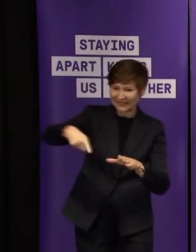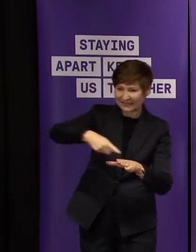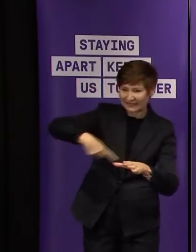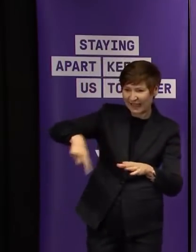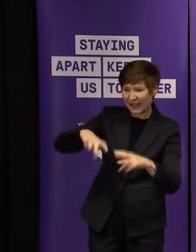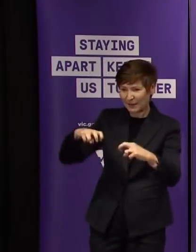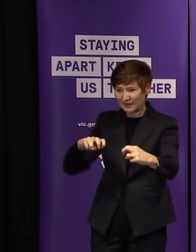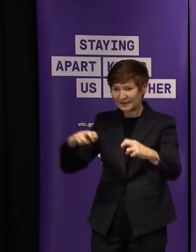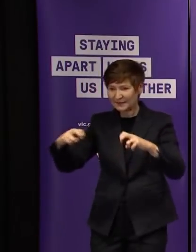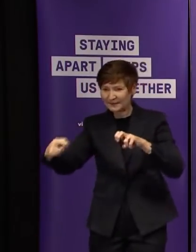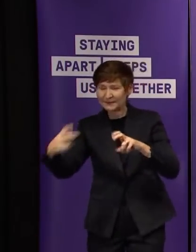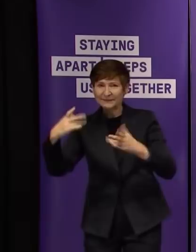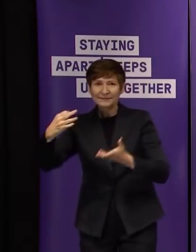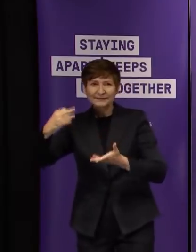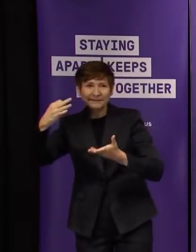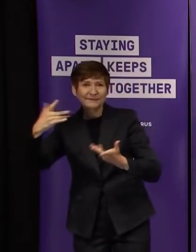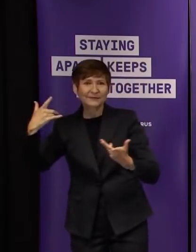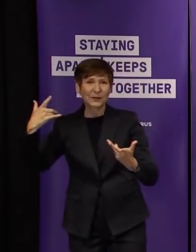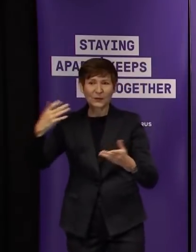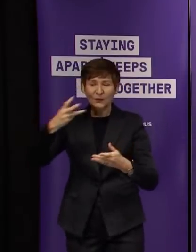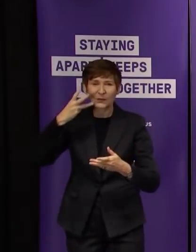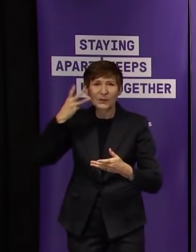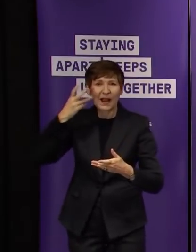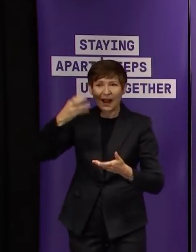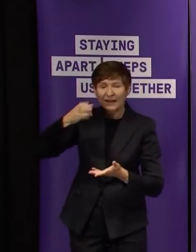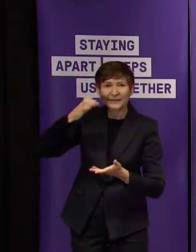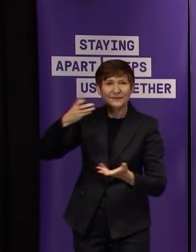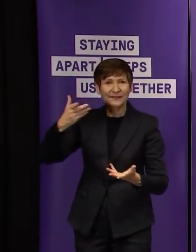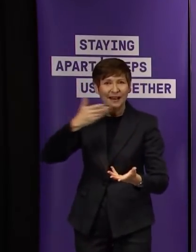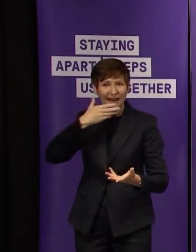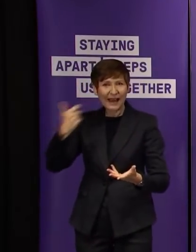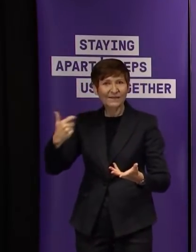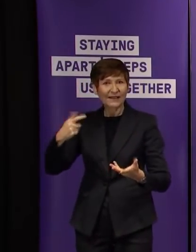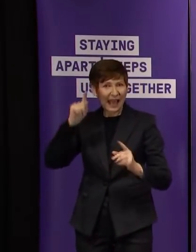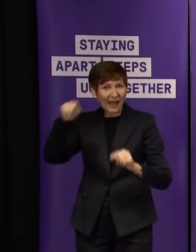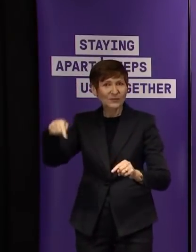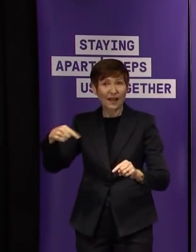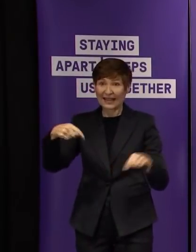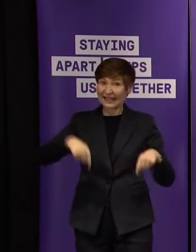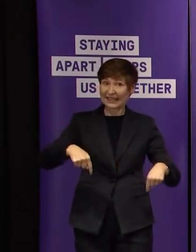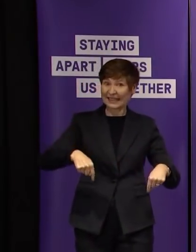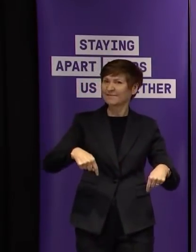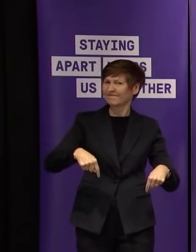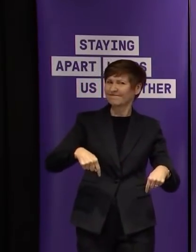of activity outside the venue, but it will still be able to happen. And